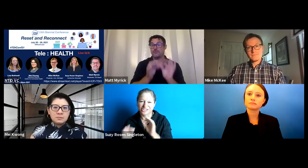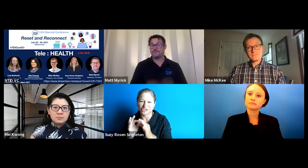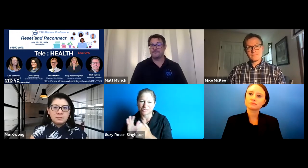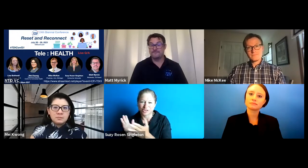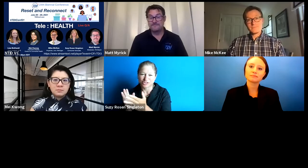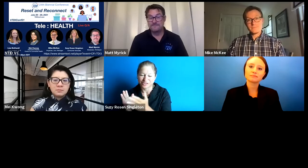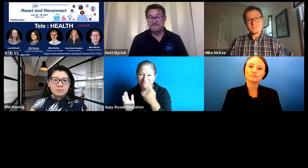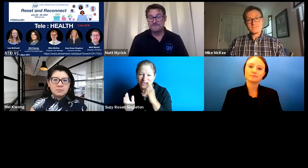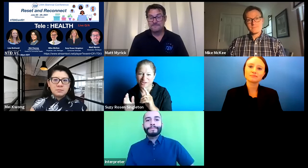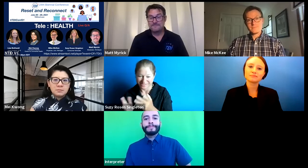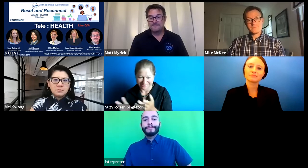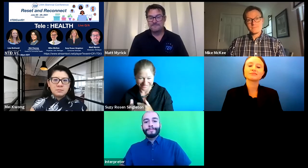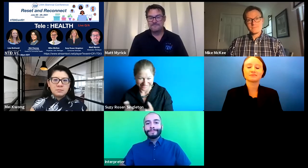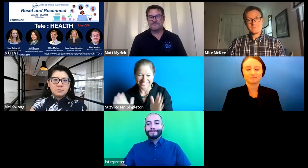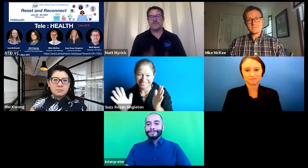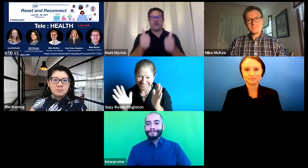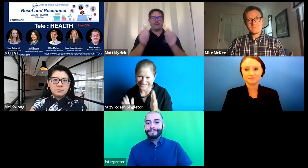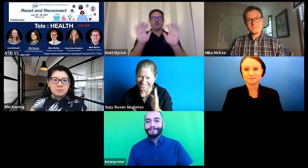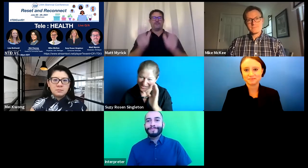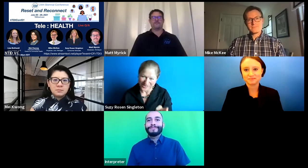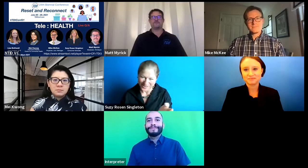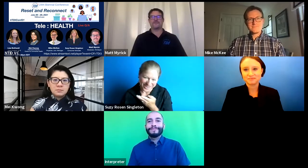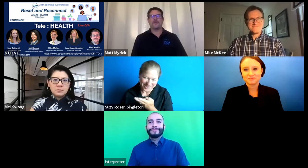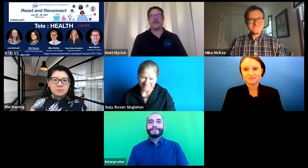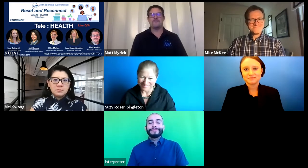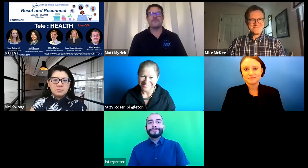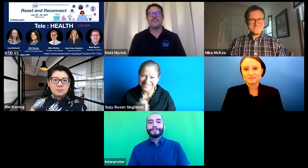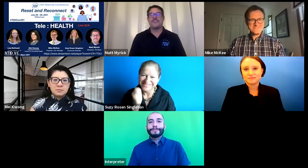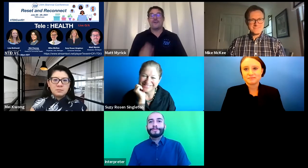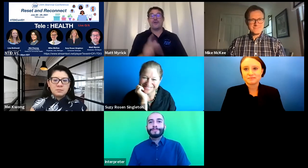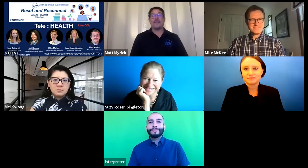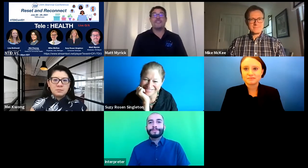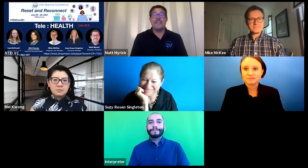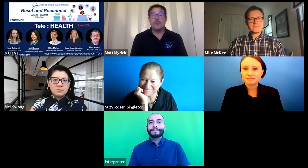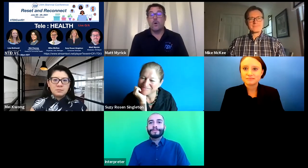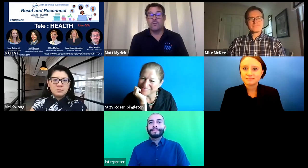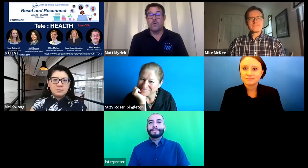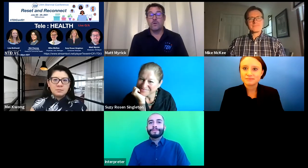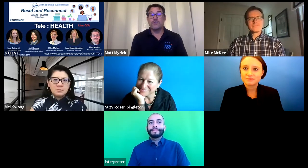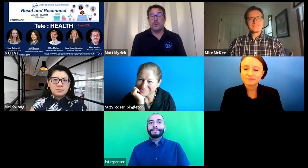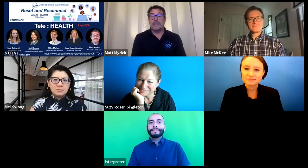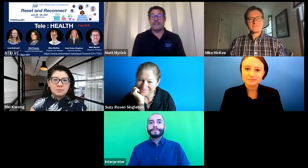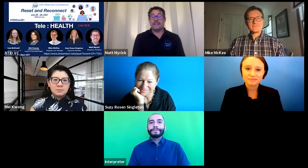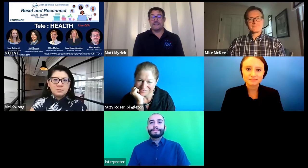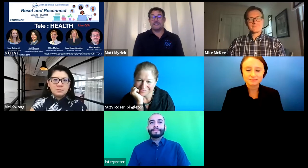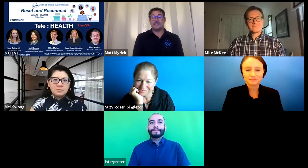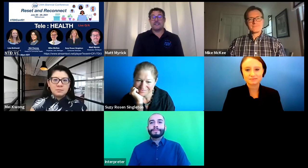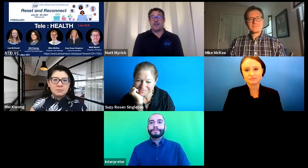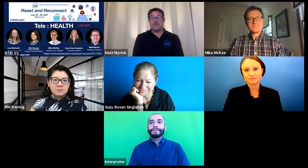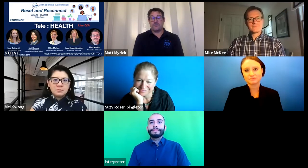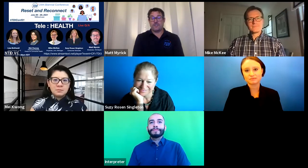interpreter. So yeah, Matt needs an interpreter on. Okay, great. Hello, welcome. Okay, thank you all for joining